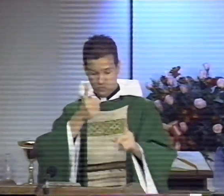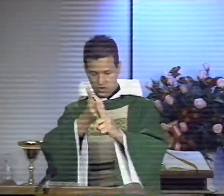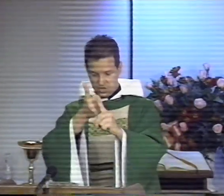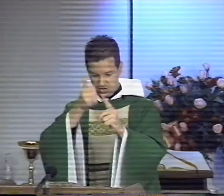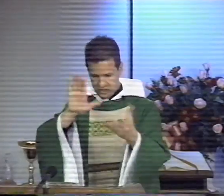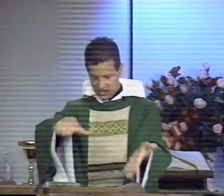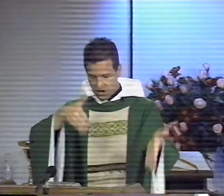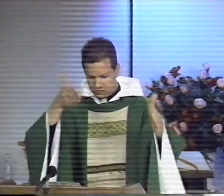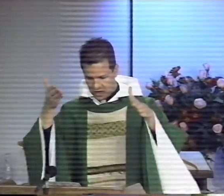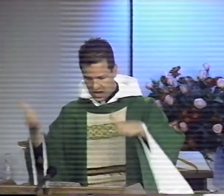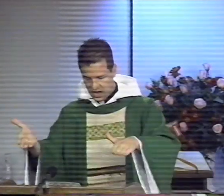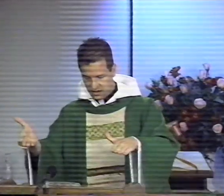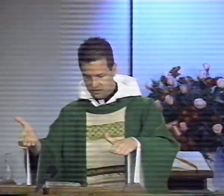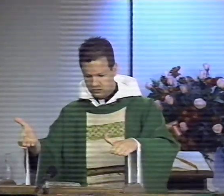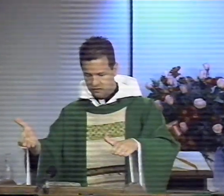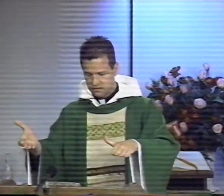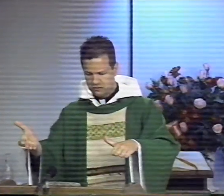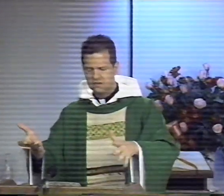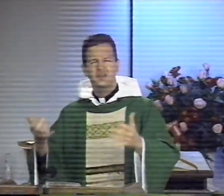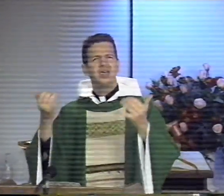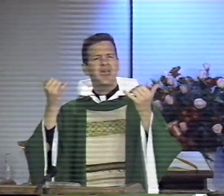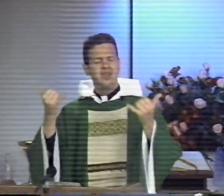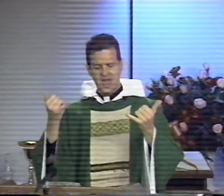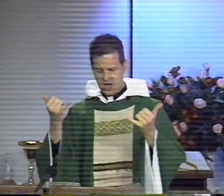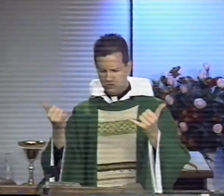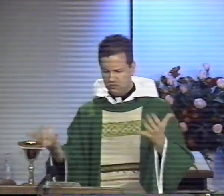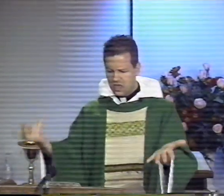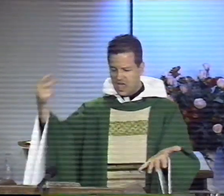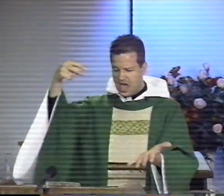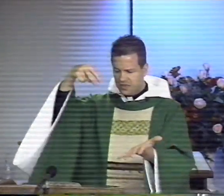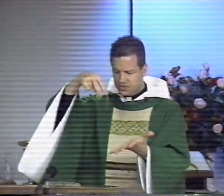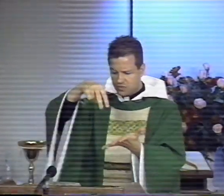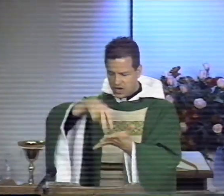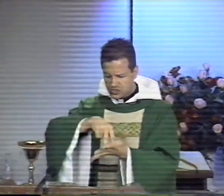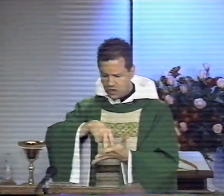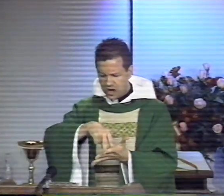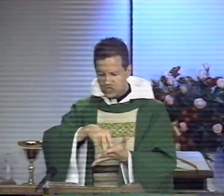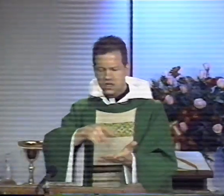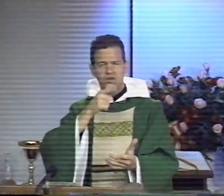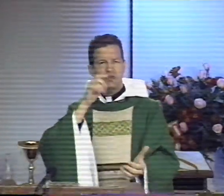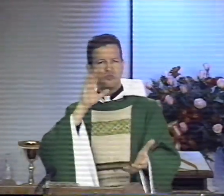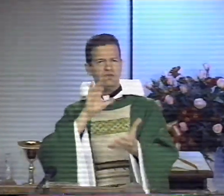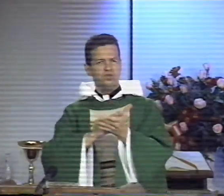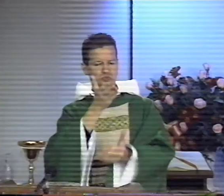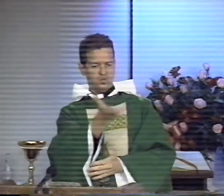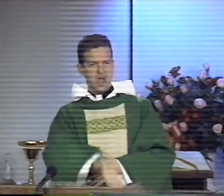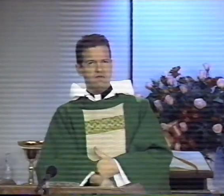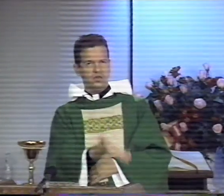woman herself died. Now, at the resurrection, whose wife will she